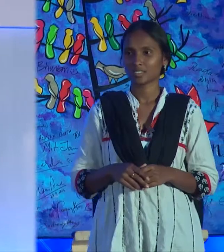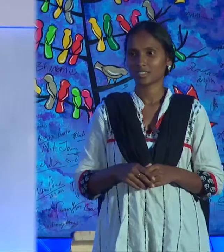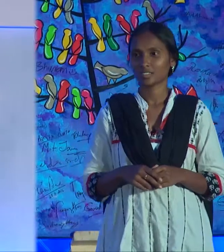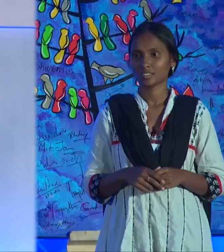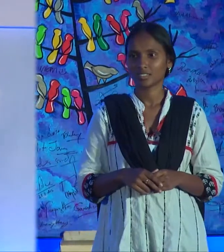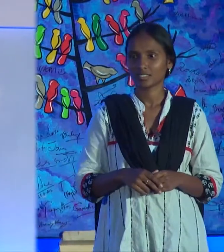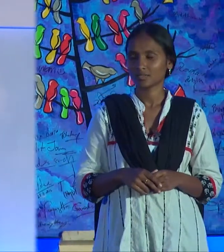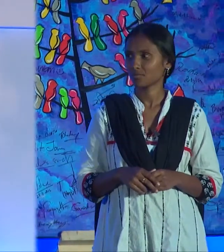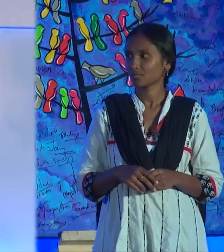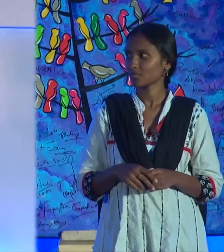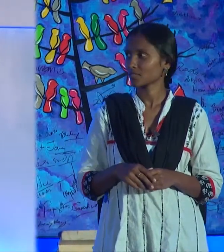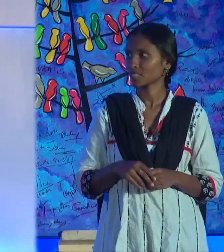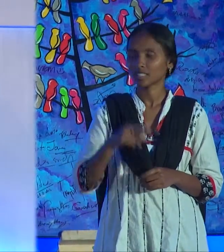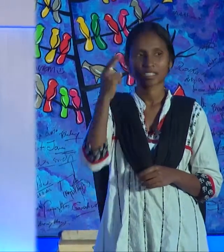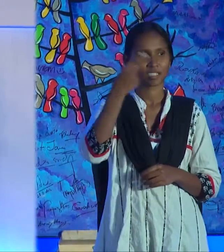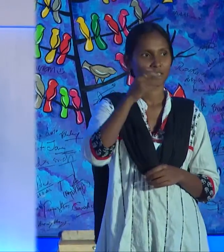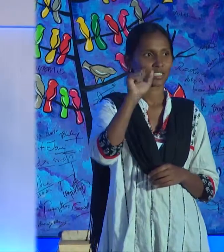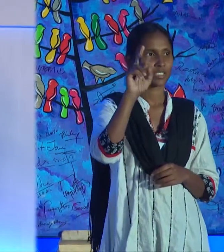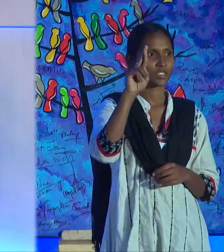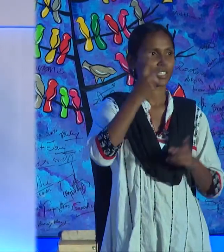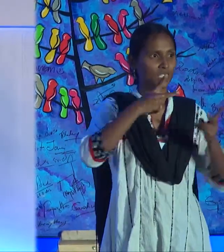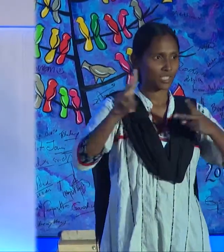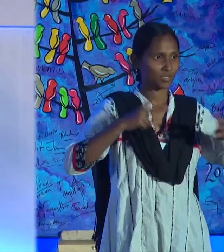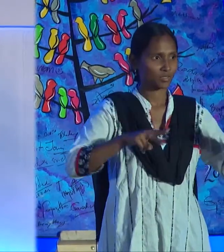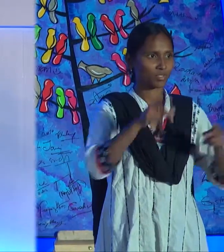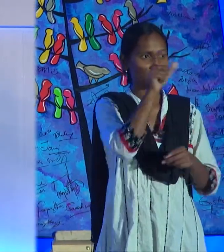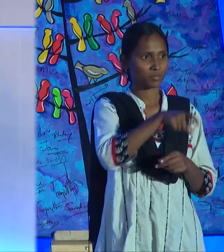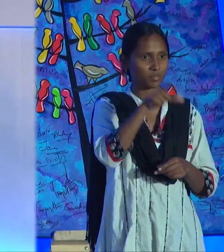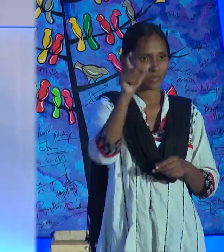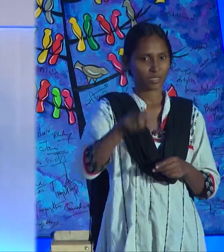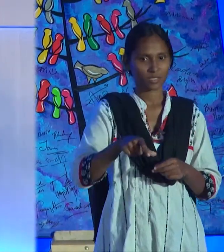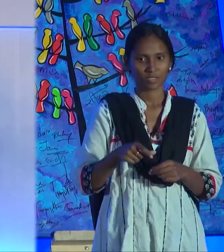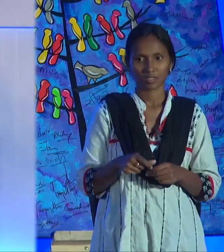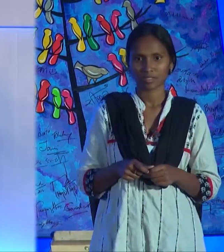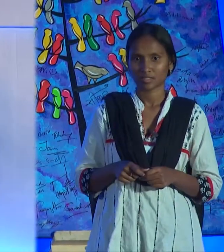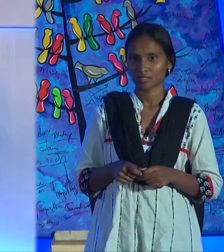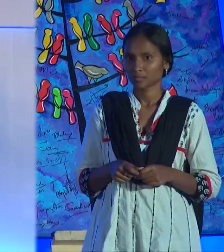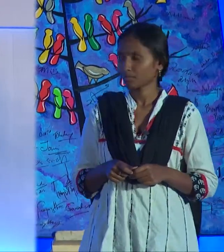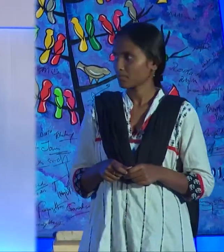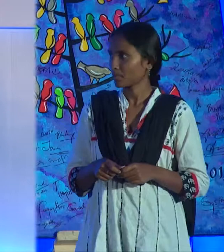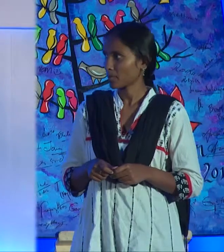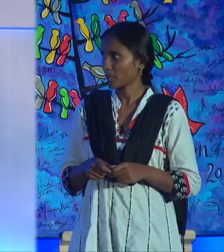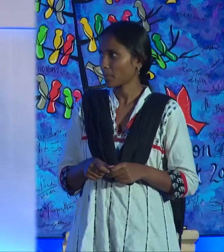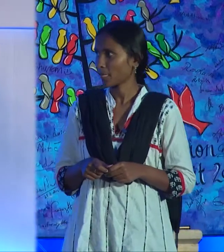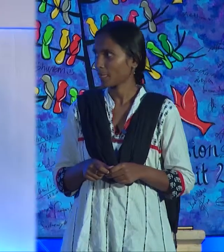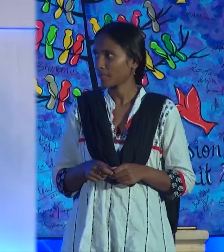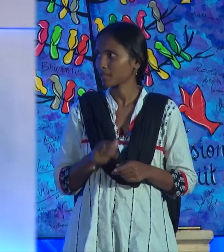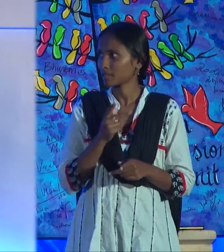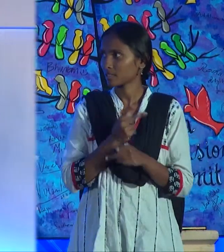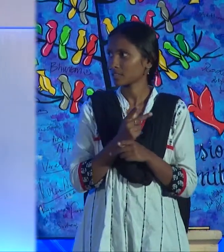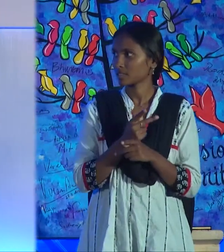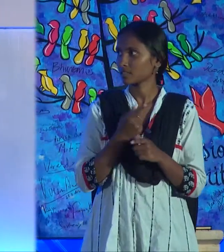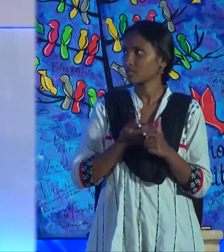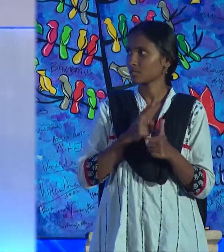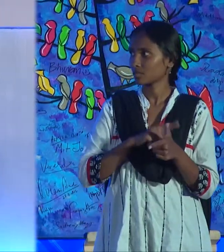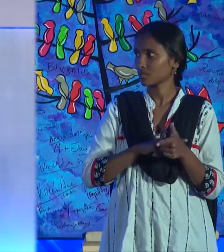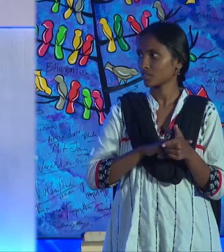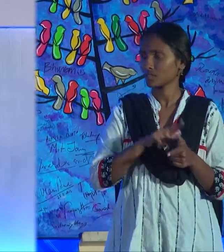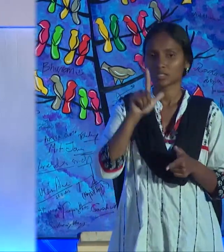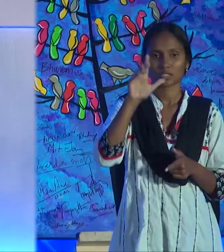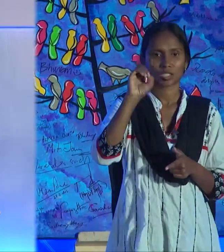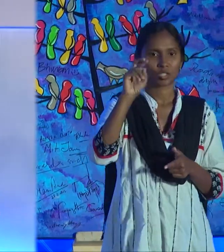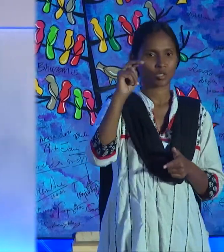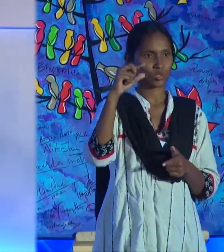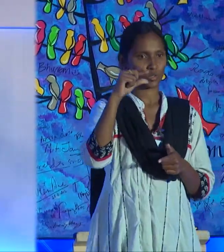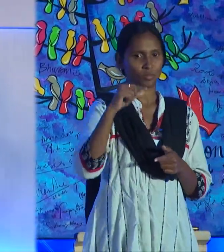two differently abled individuals, when they joined in, these guys didn't know how to speak English, came from very poor backgrounds, low IQ,